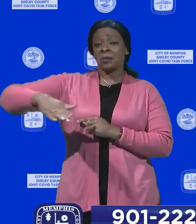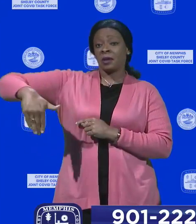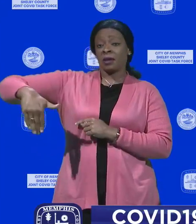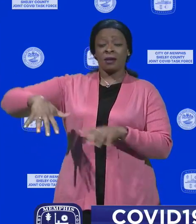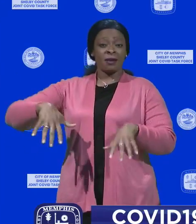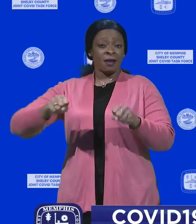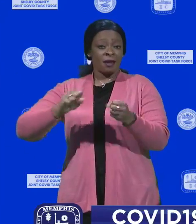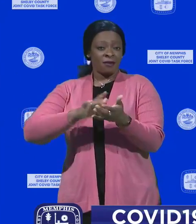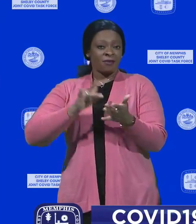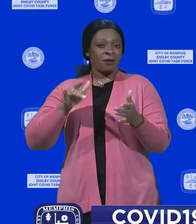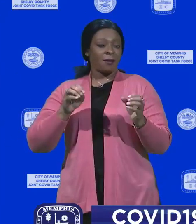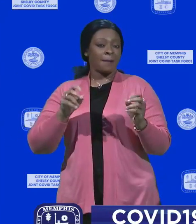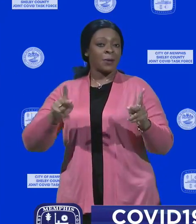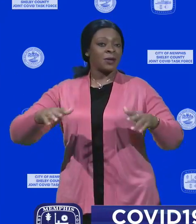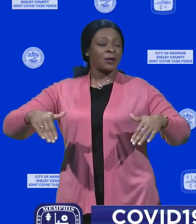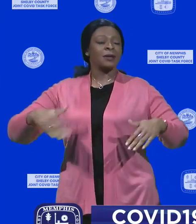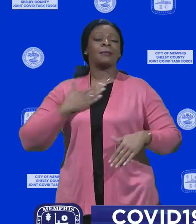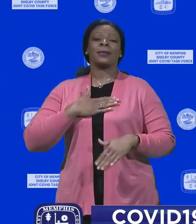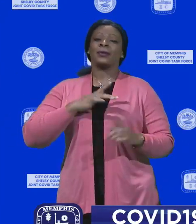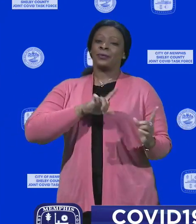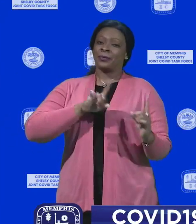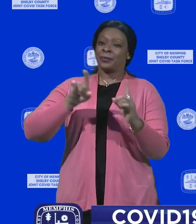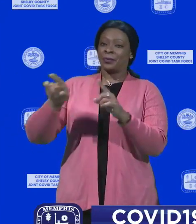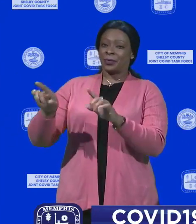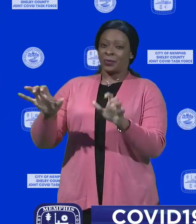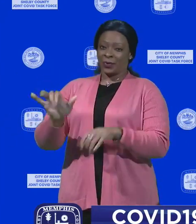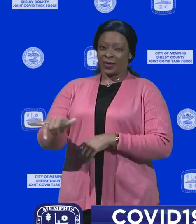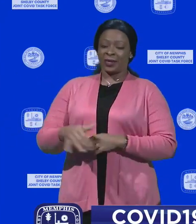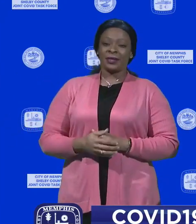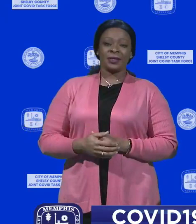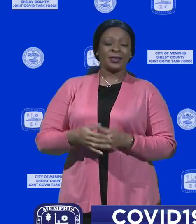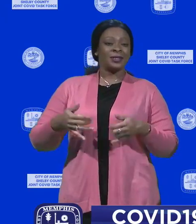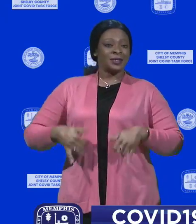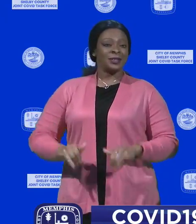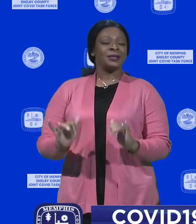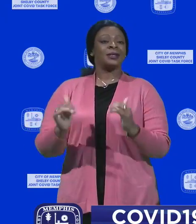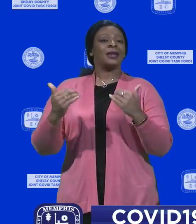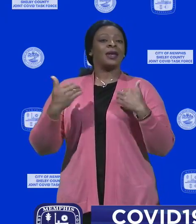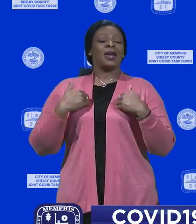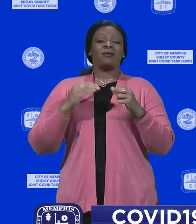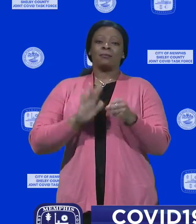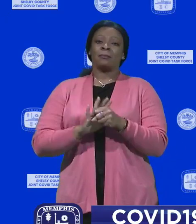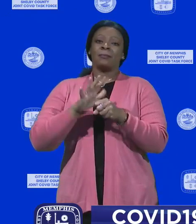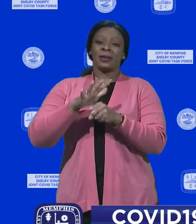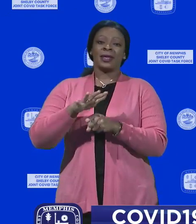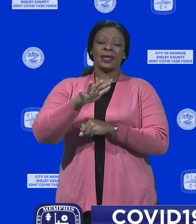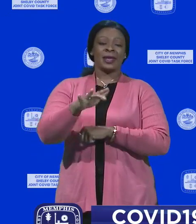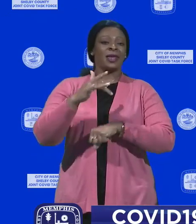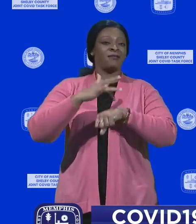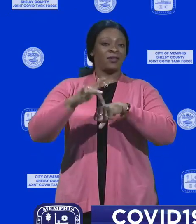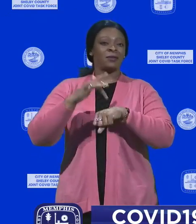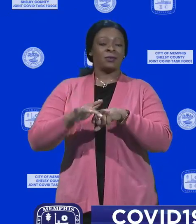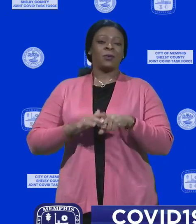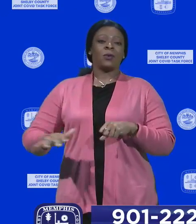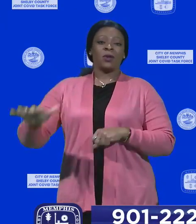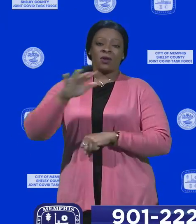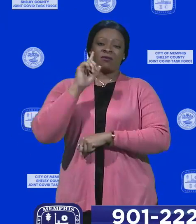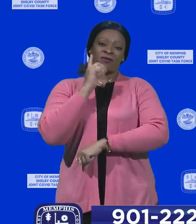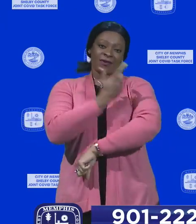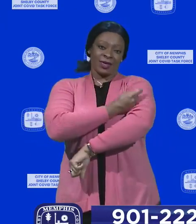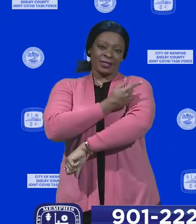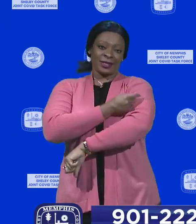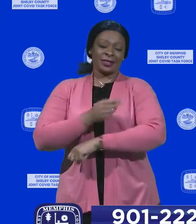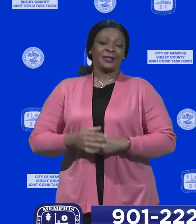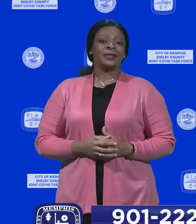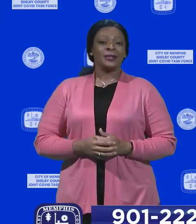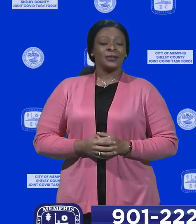taken advantage of that opportunity to please come and do so. We still have widespread availability of the vaccine.